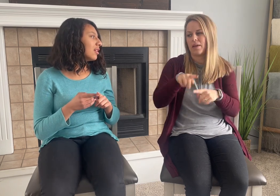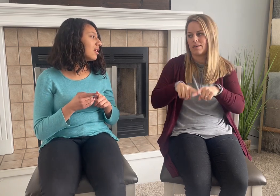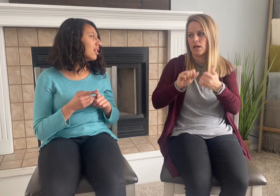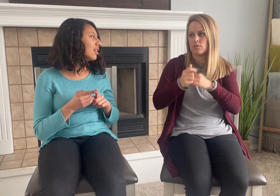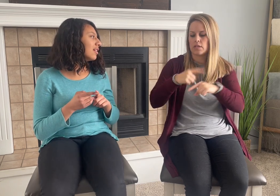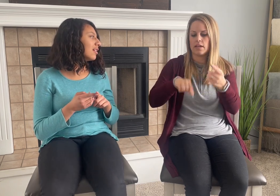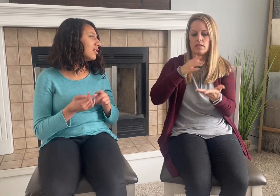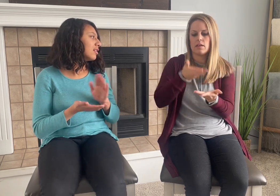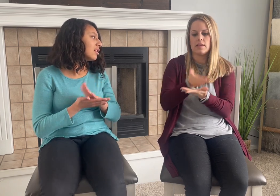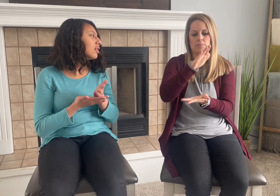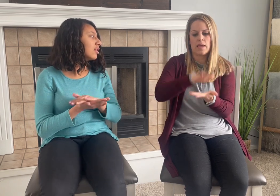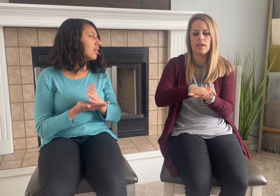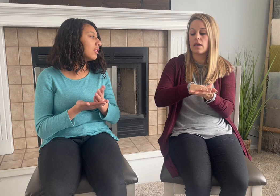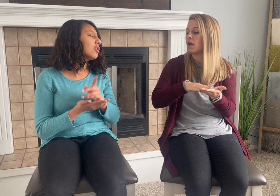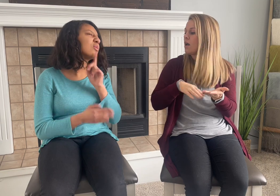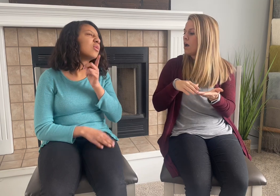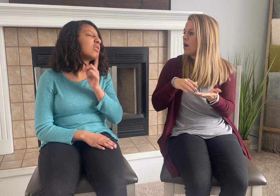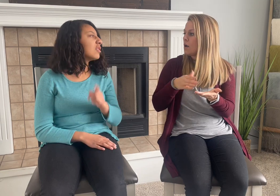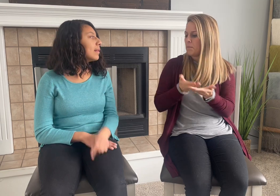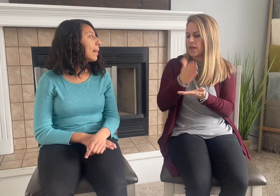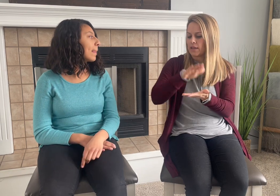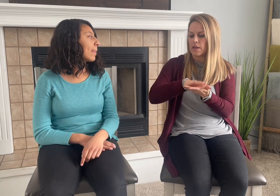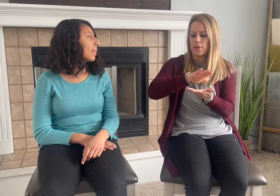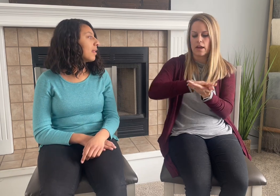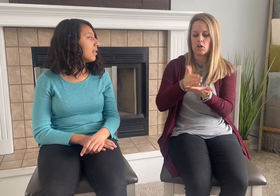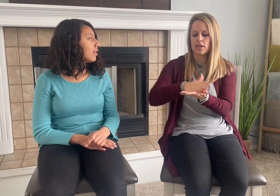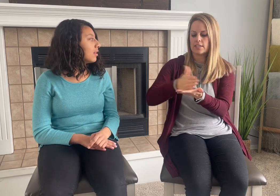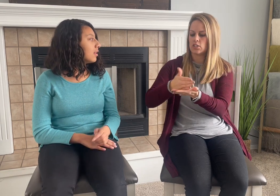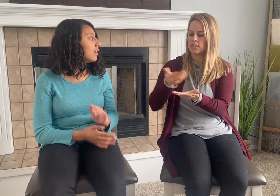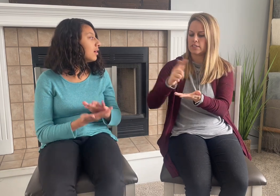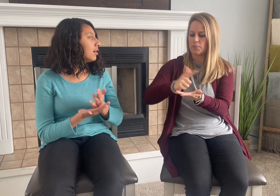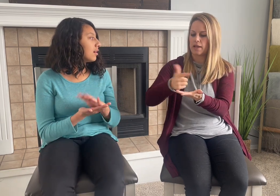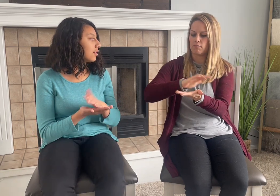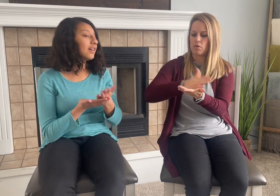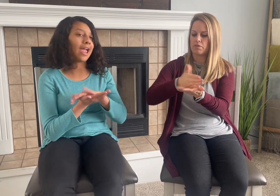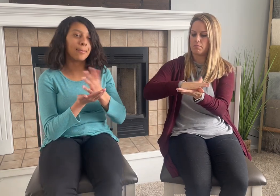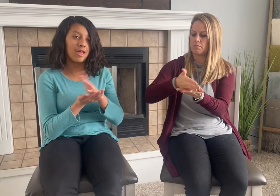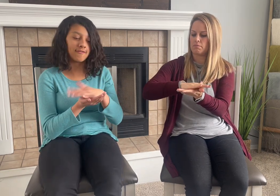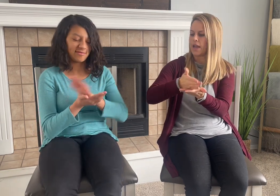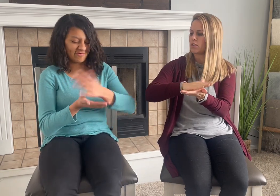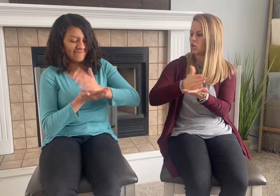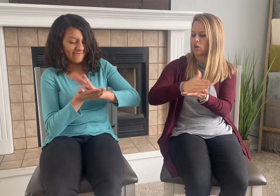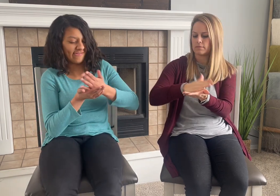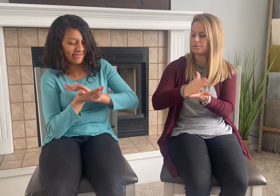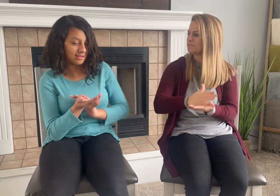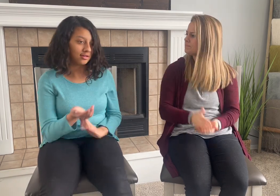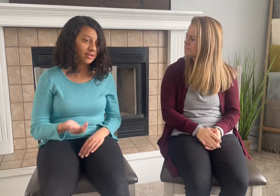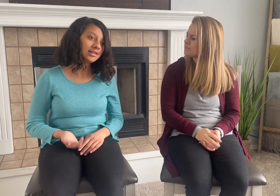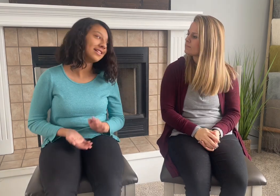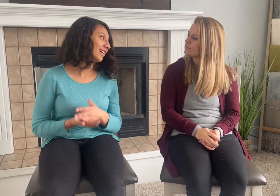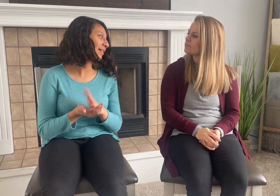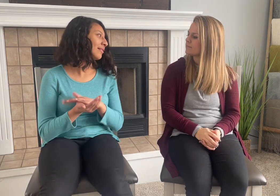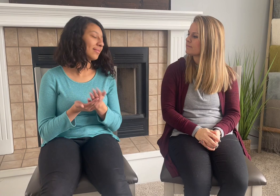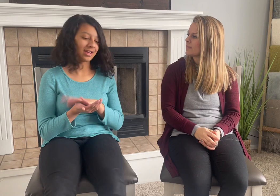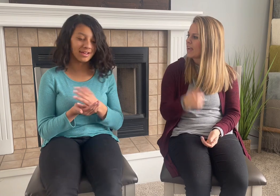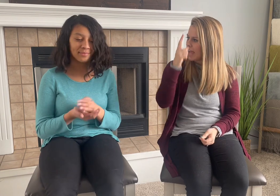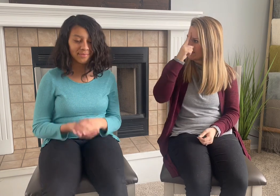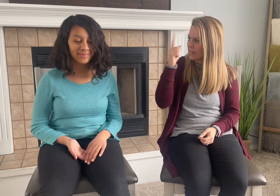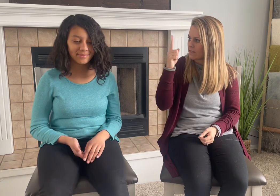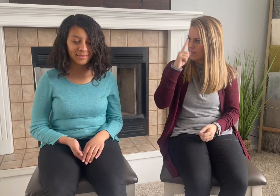The pan, how do sign it? Okay. It's pancake. Pancake. yeah, cook is just, it's back and forth. Yeah. Cook. Okay. I think of